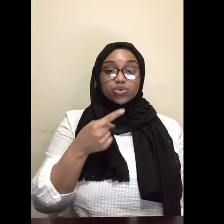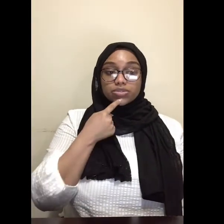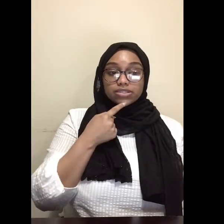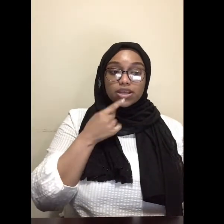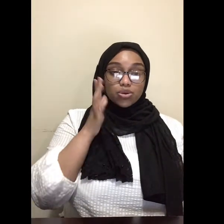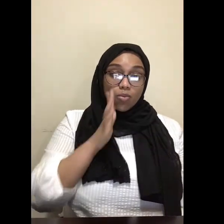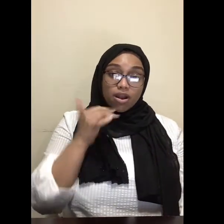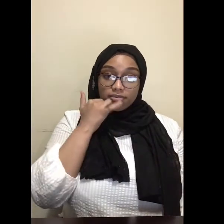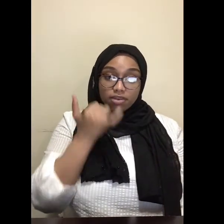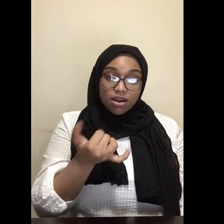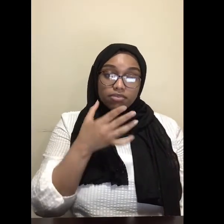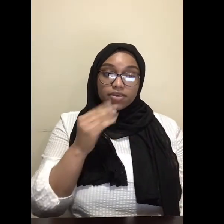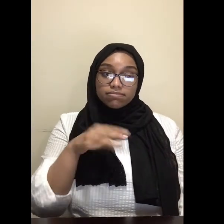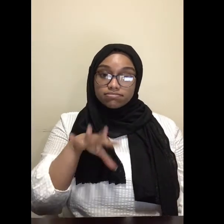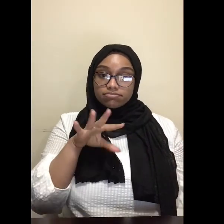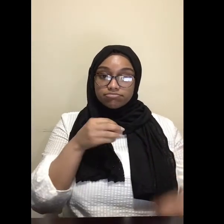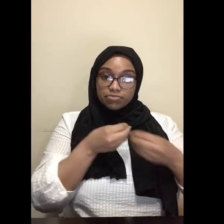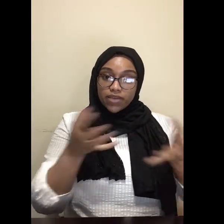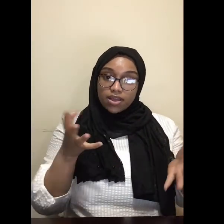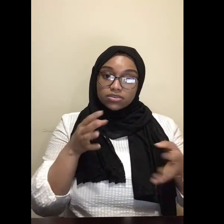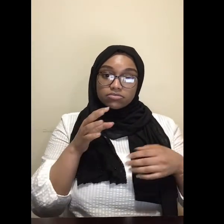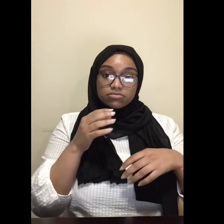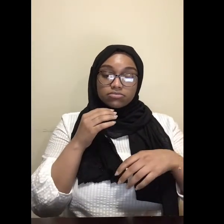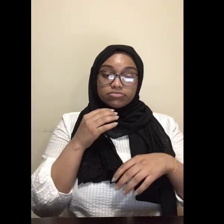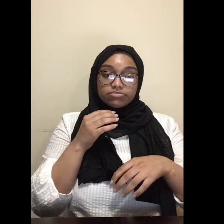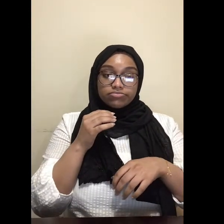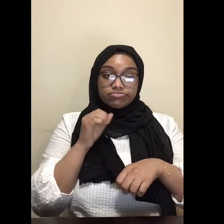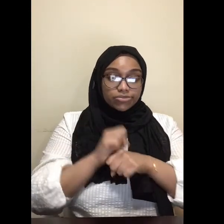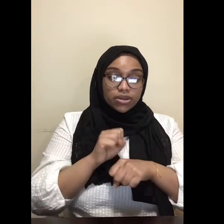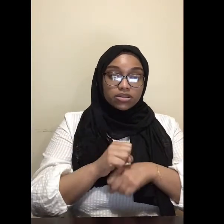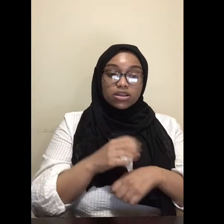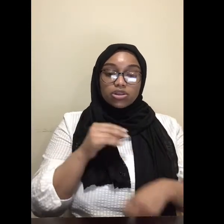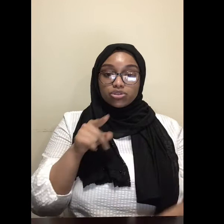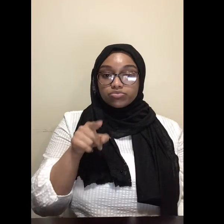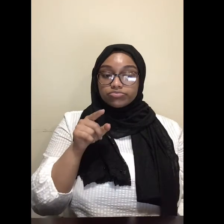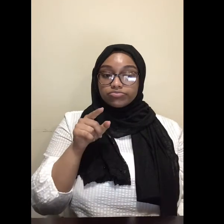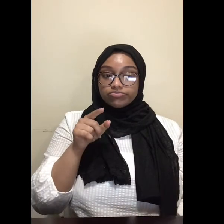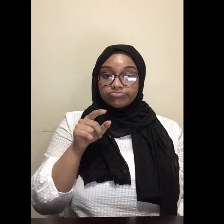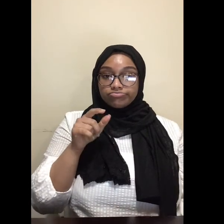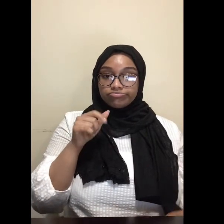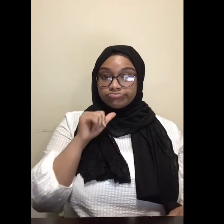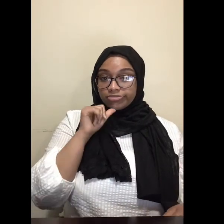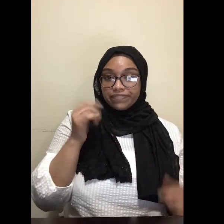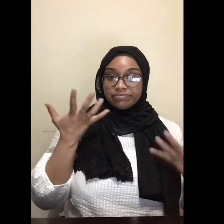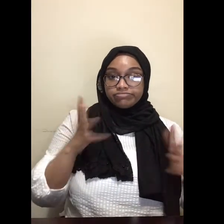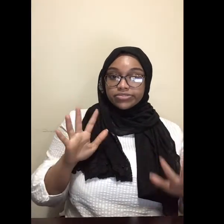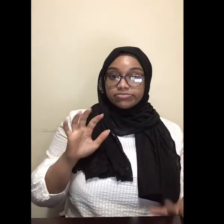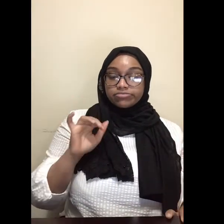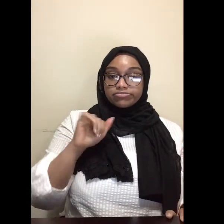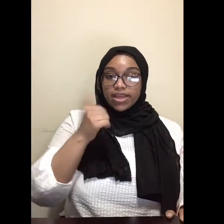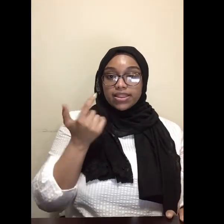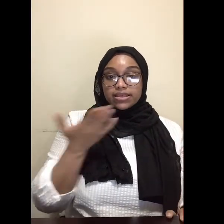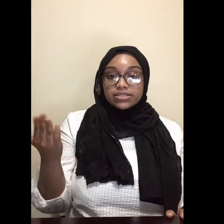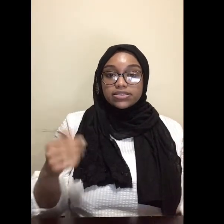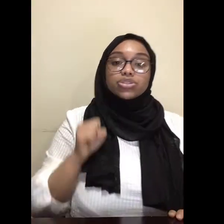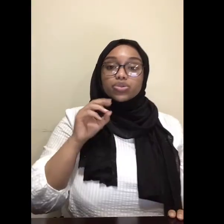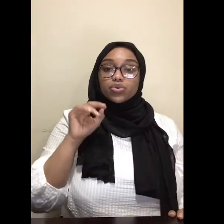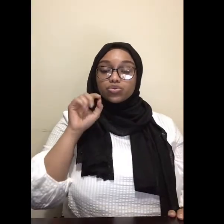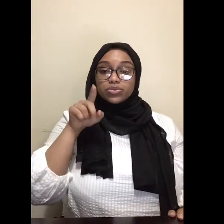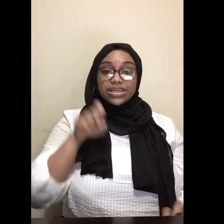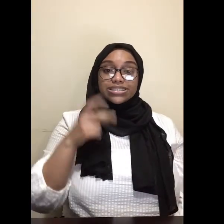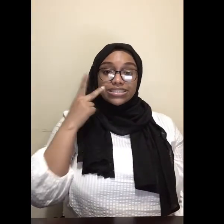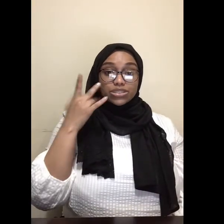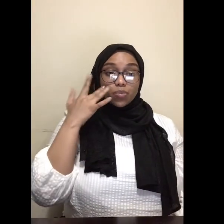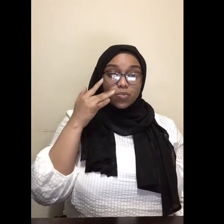state how you feel. You're getting across how you feel, but it's not in a way that's going to offend the other person.